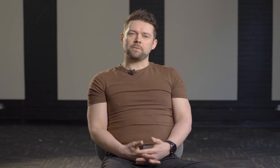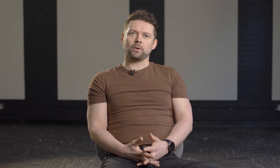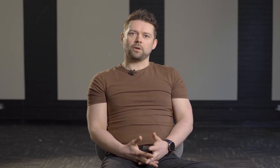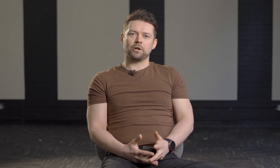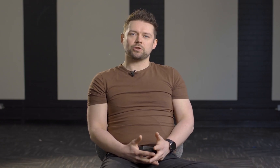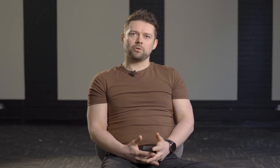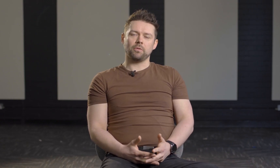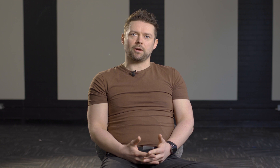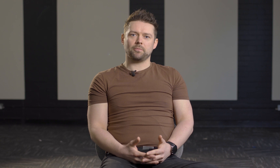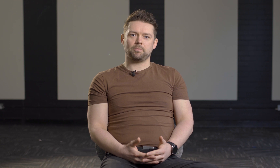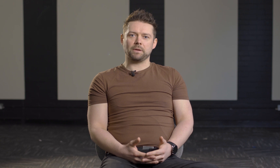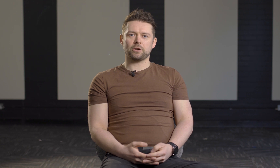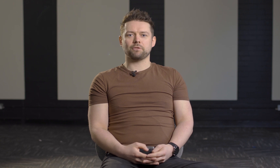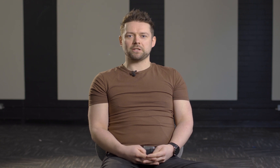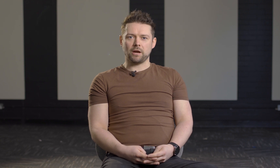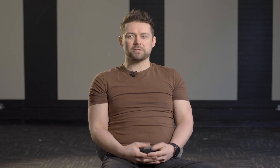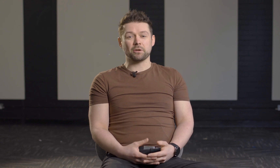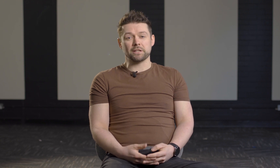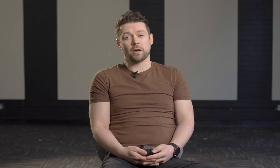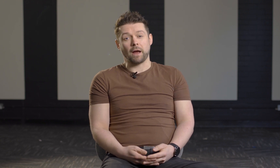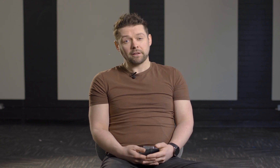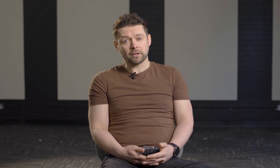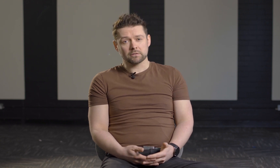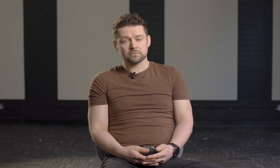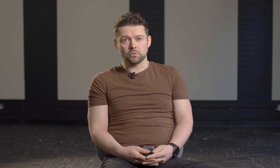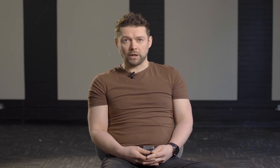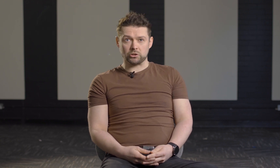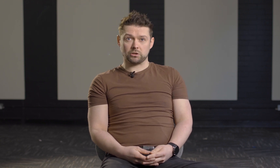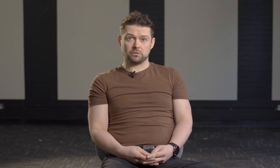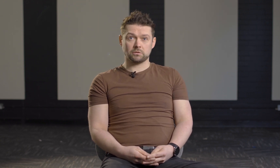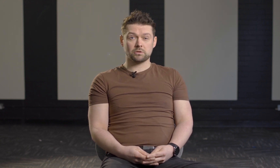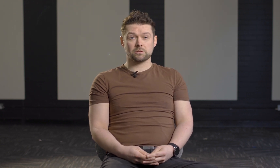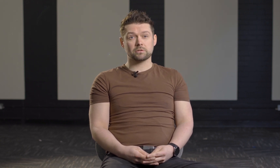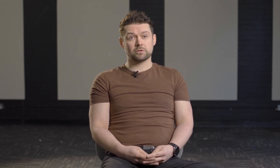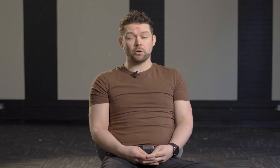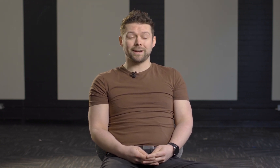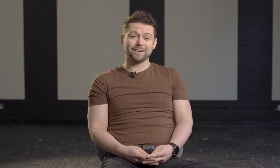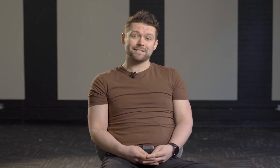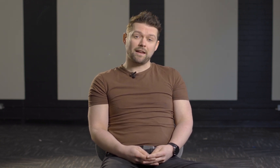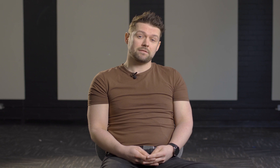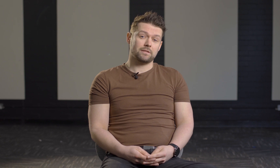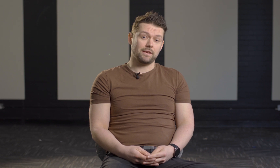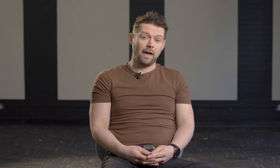People assume that because you're an interpreter, you can interpret anything, which To an extent,